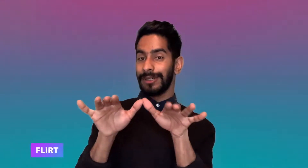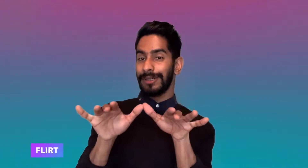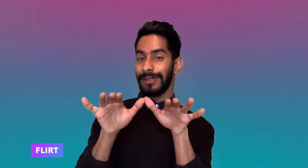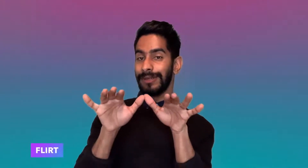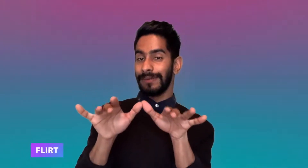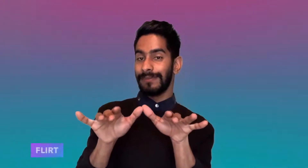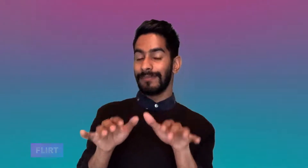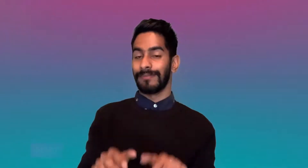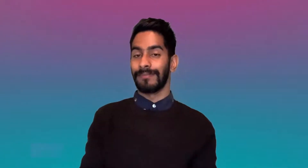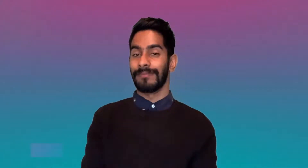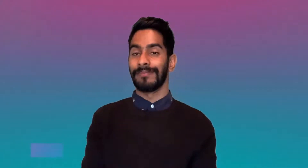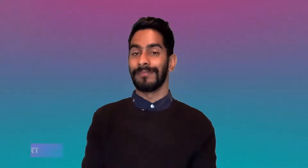Flirt.